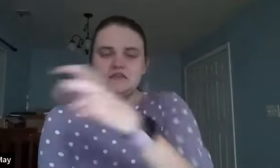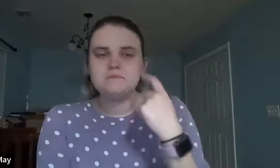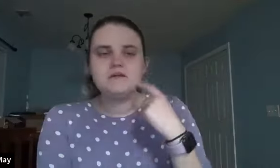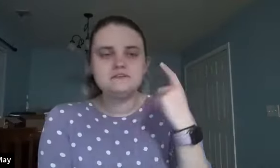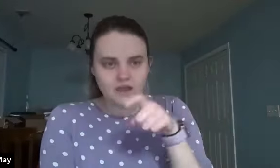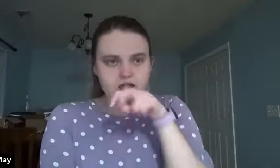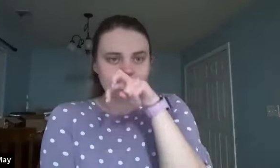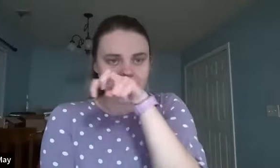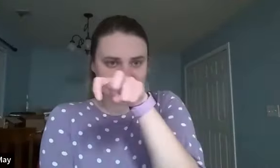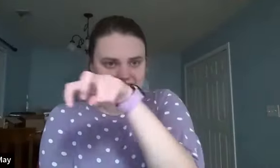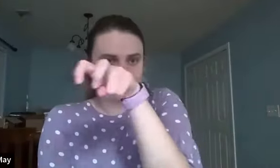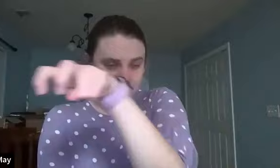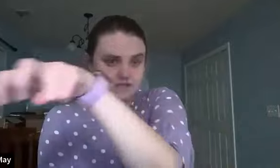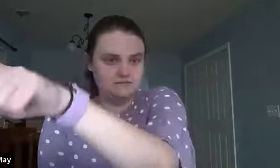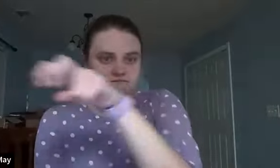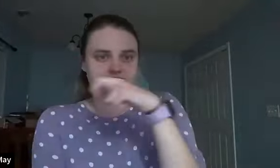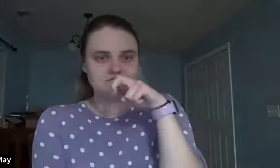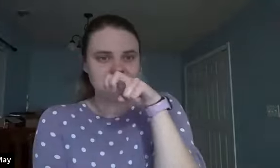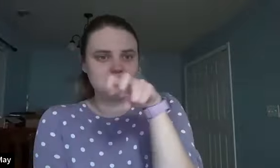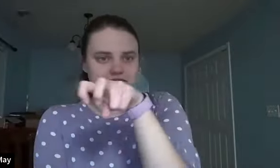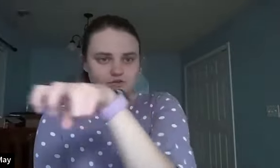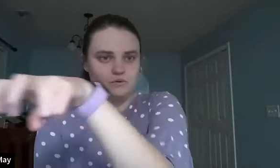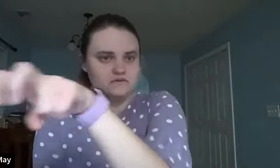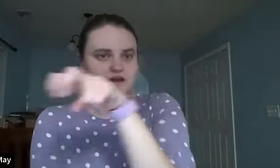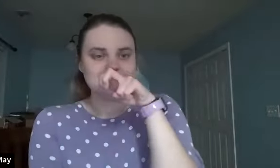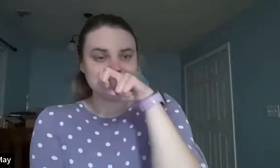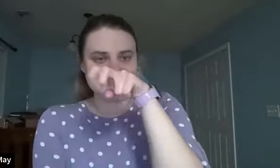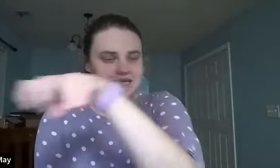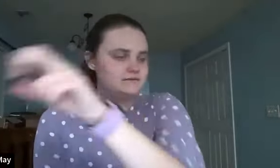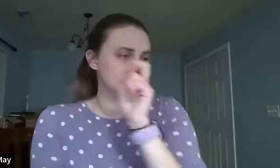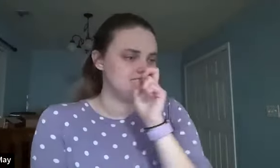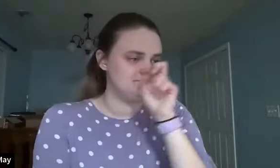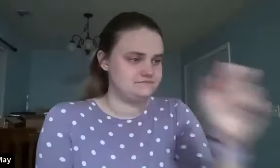Think about the tongue and it's slithering. That's my visual with that. Snake.